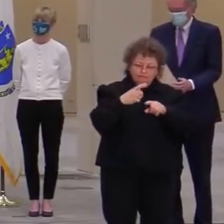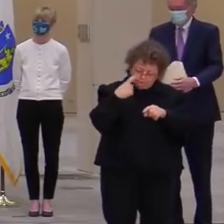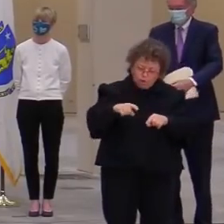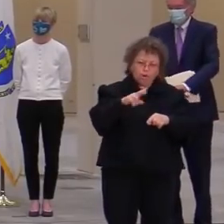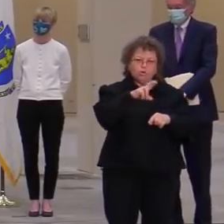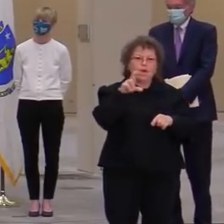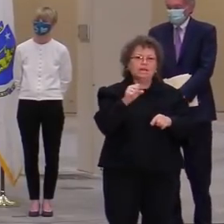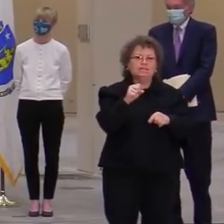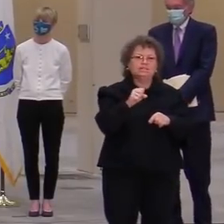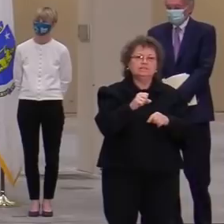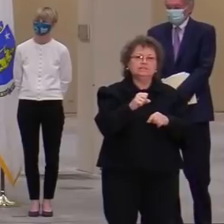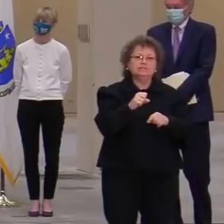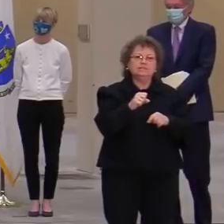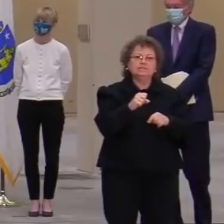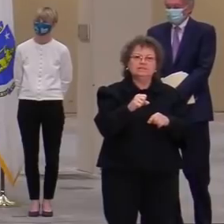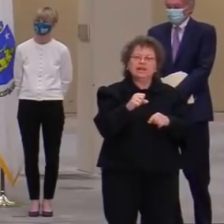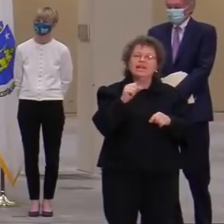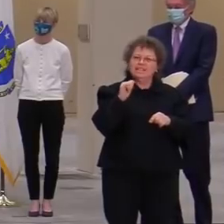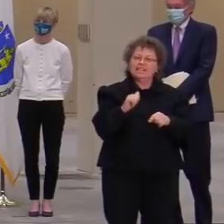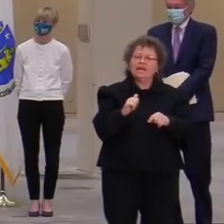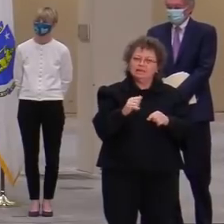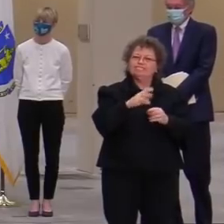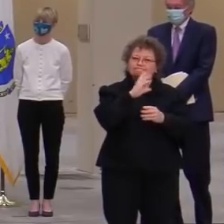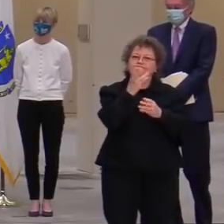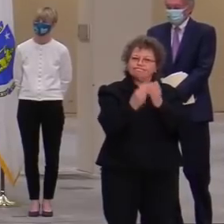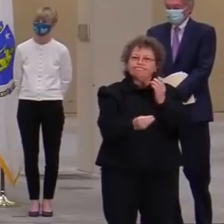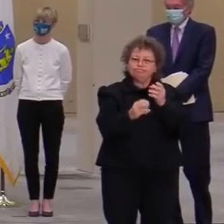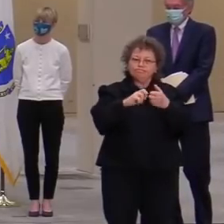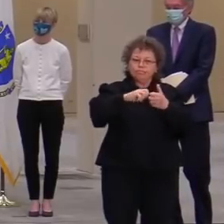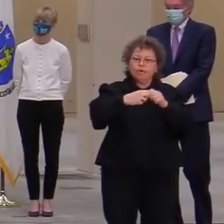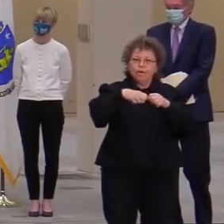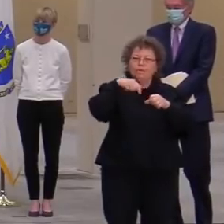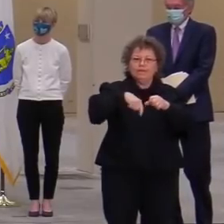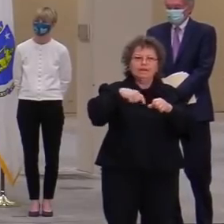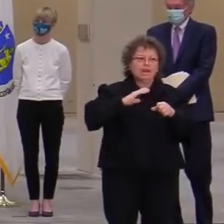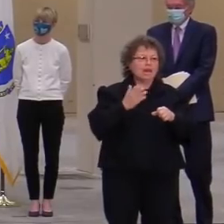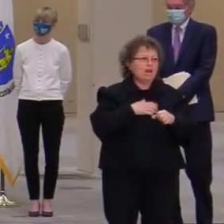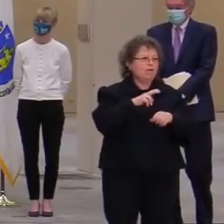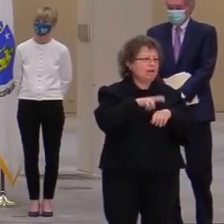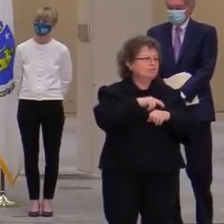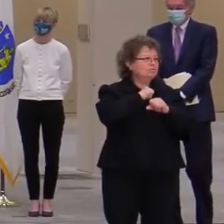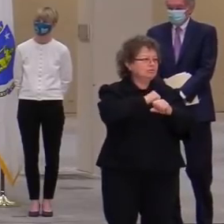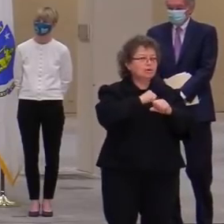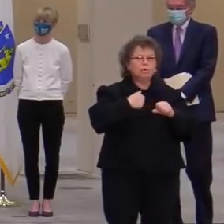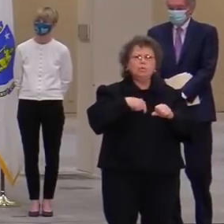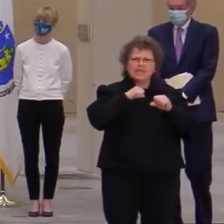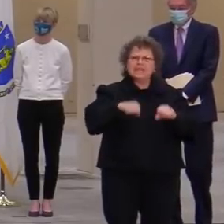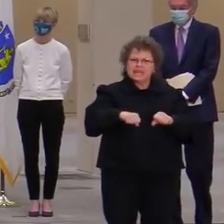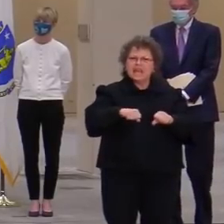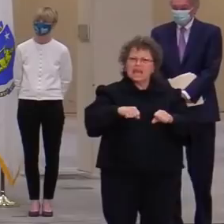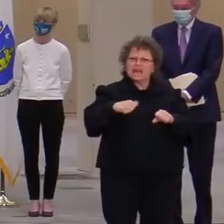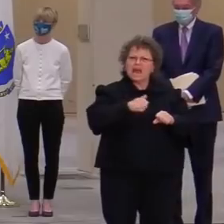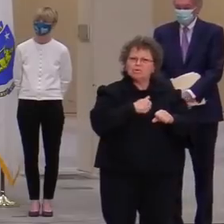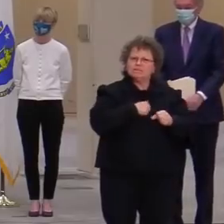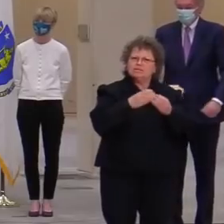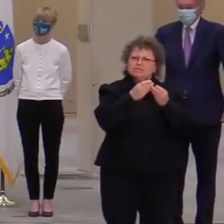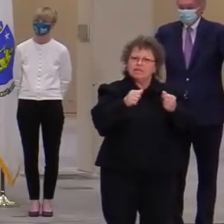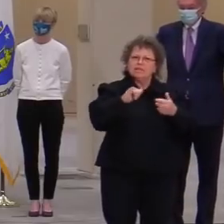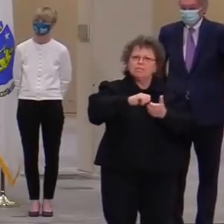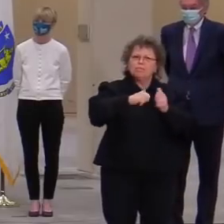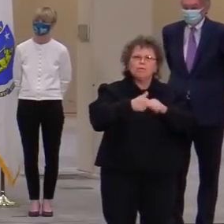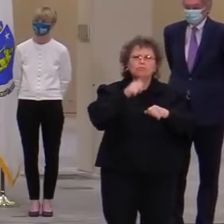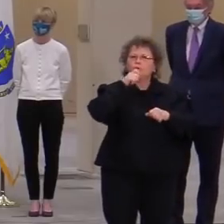States. This is a gap in our national security that we can address ourselves rather than offshoring that